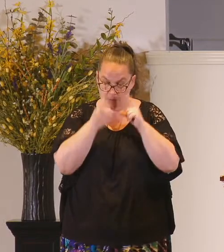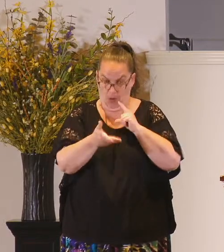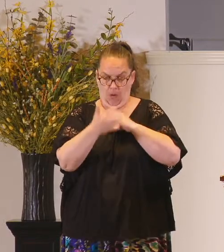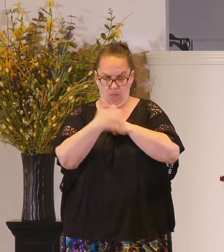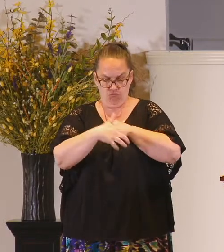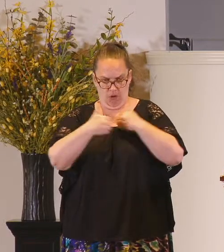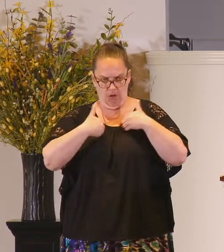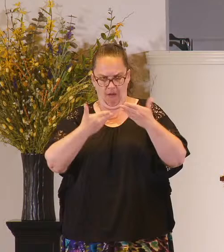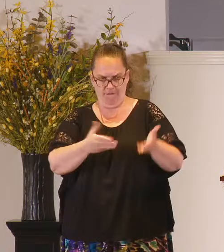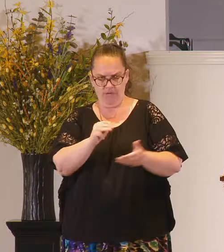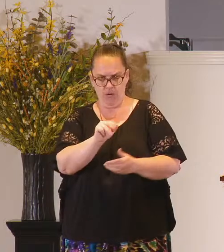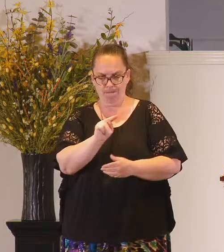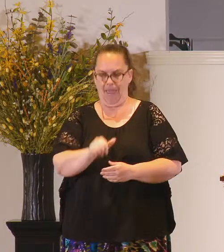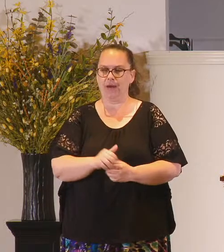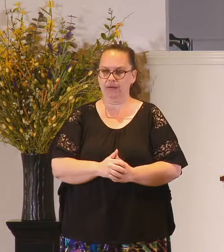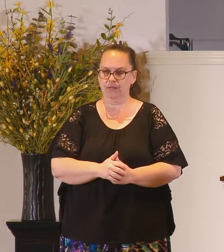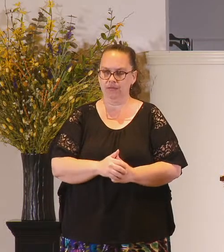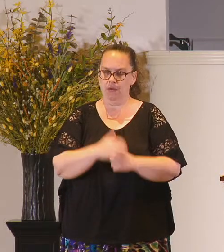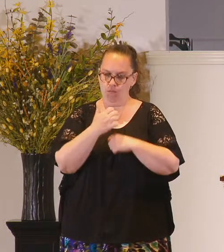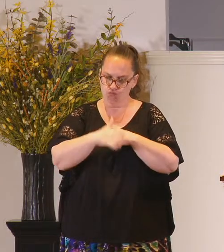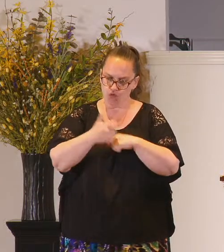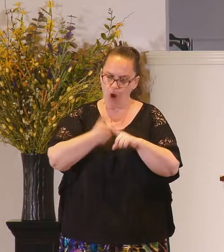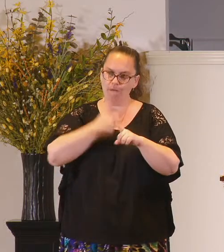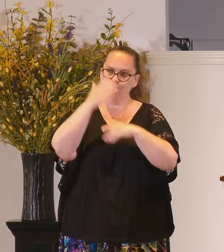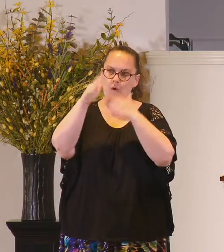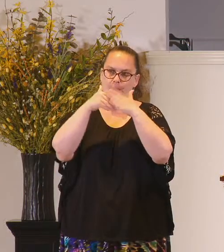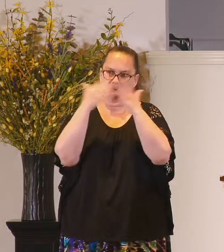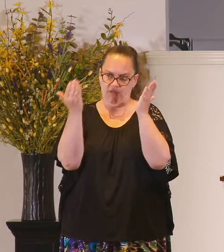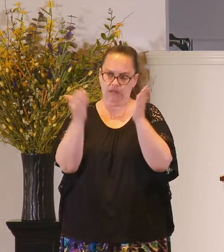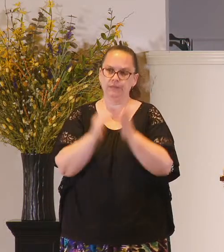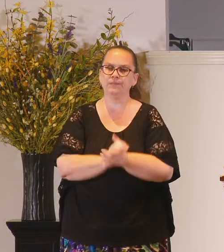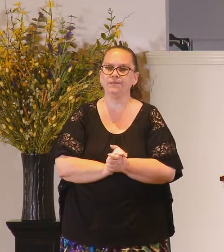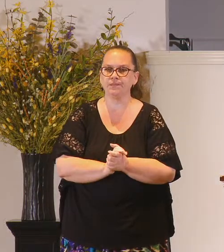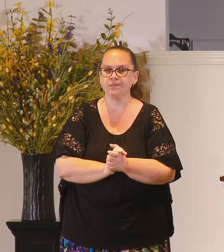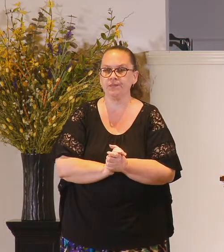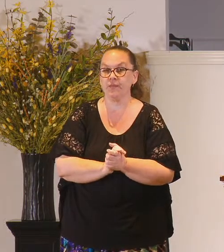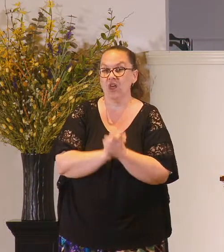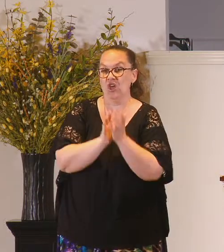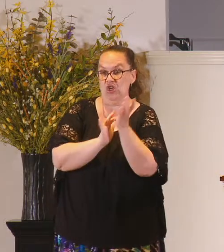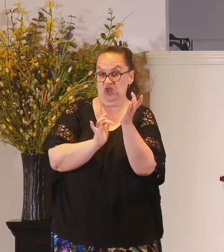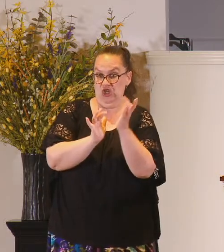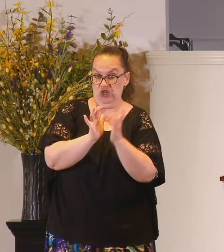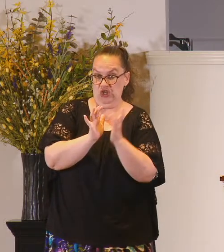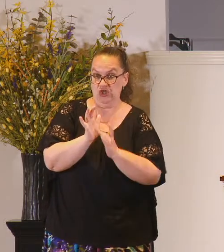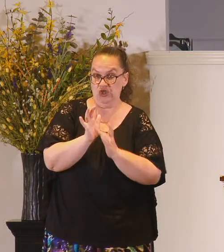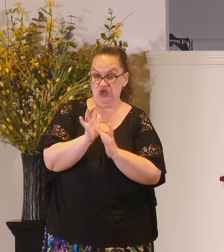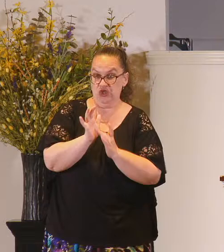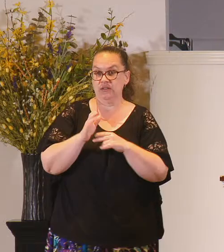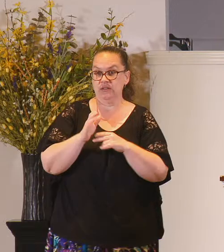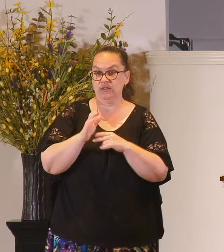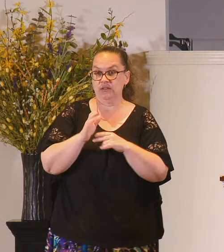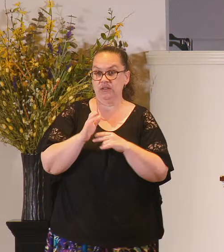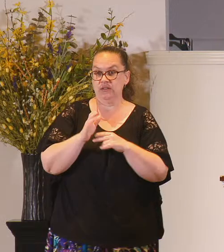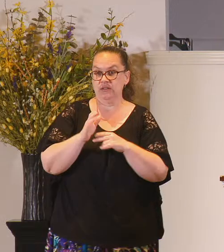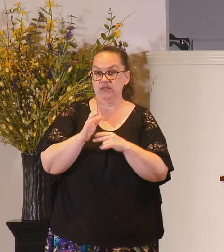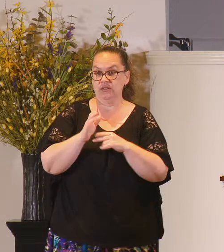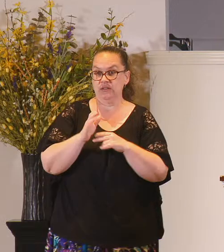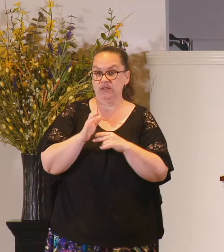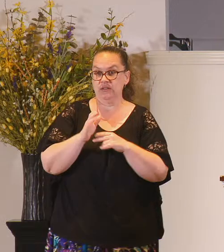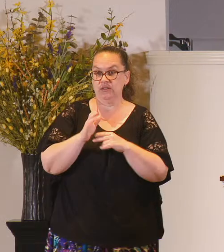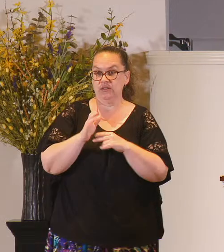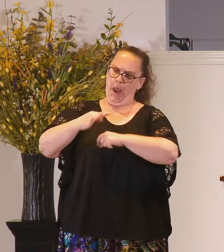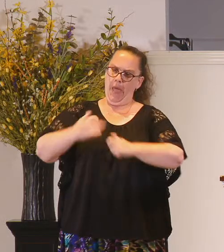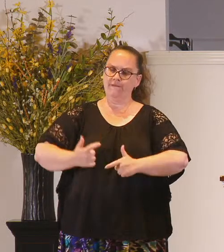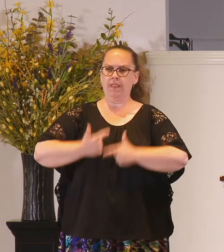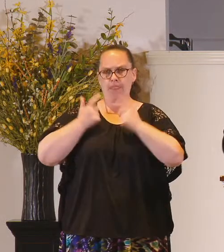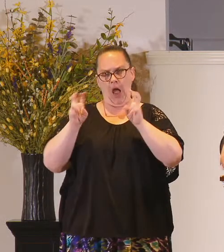Sabbath. Bread from heaven. And then Jesus calls himself the bread of life. And